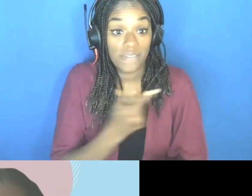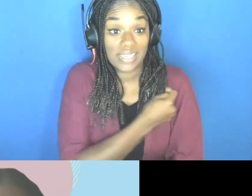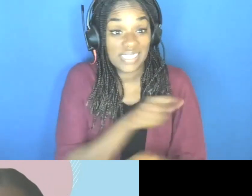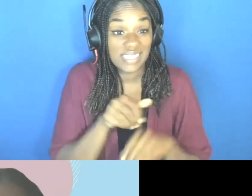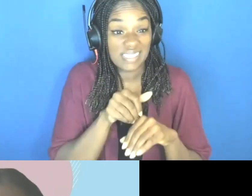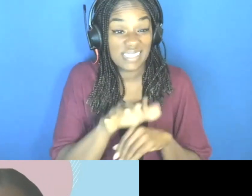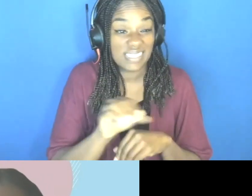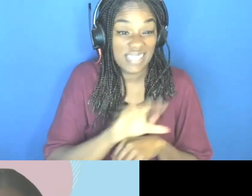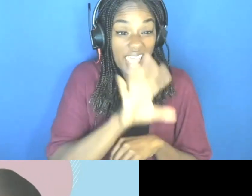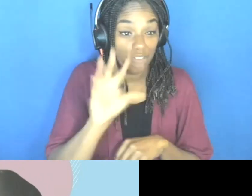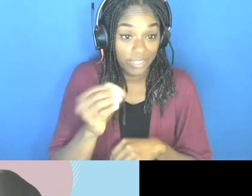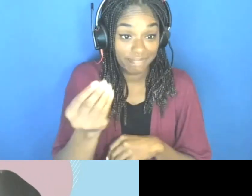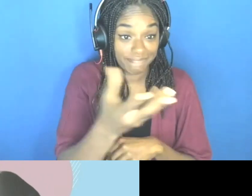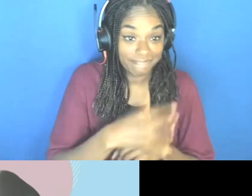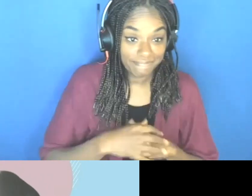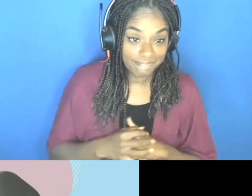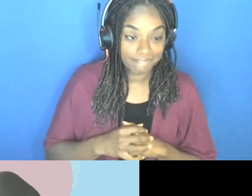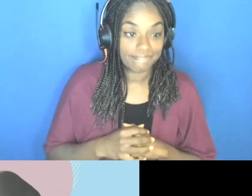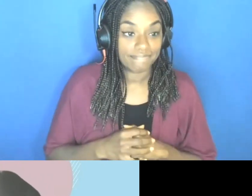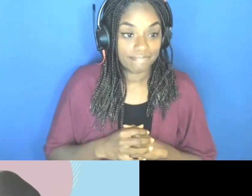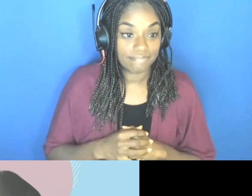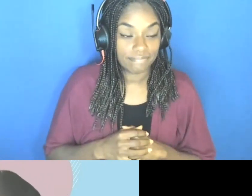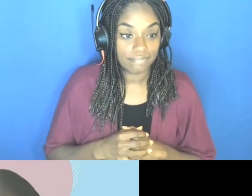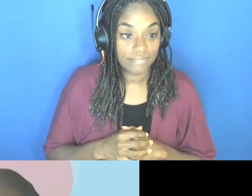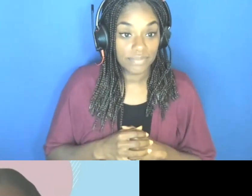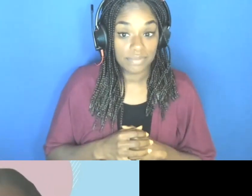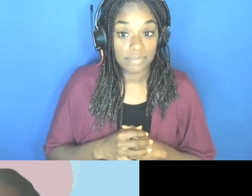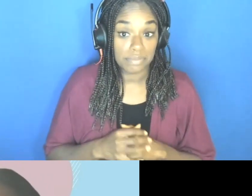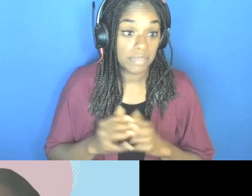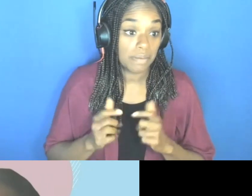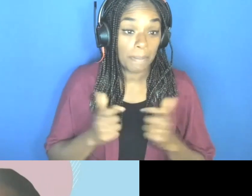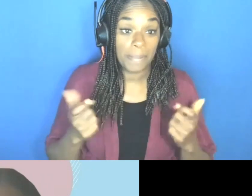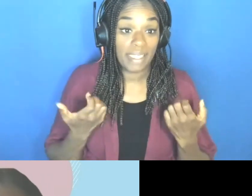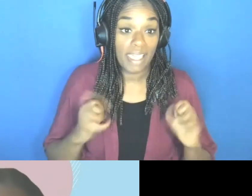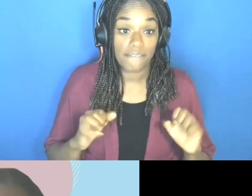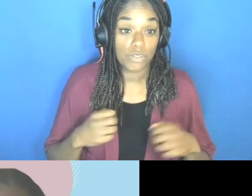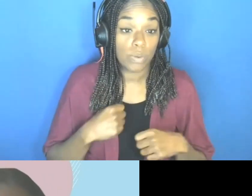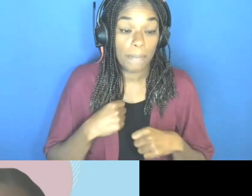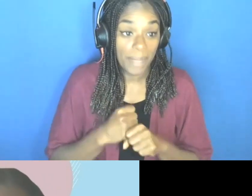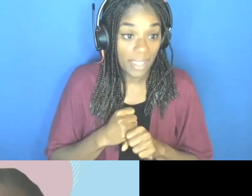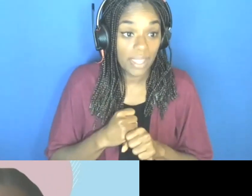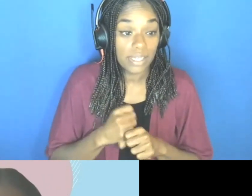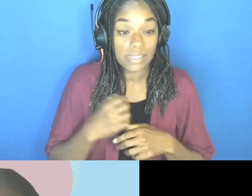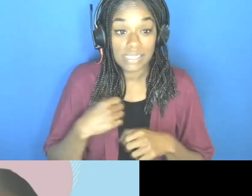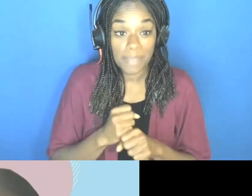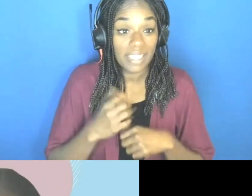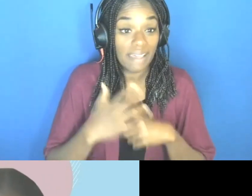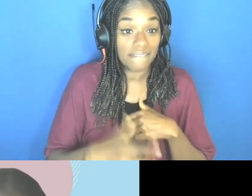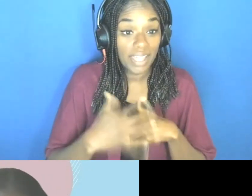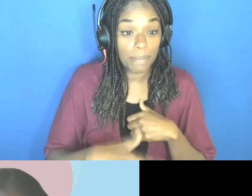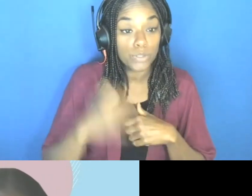way, even though major efforts were made to make it available to Europe and the US.